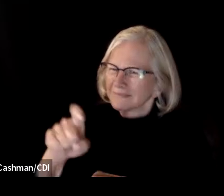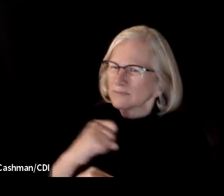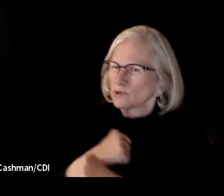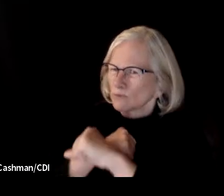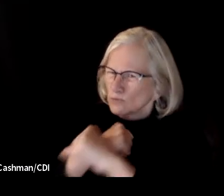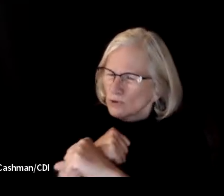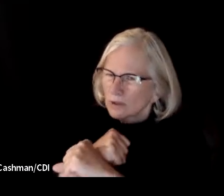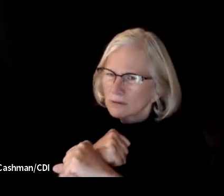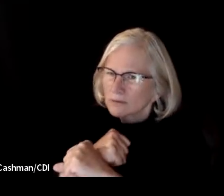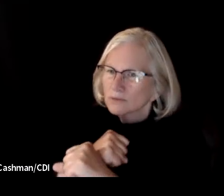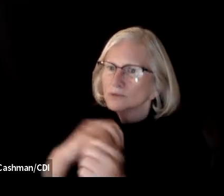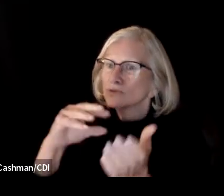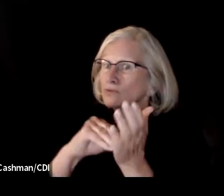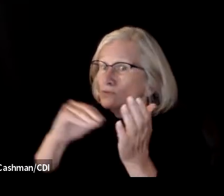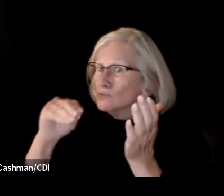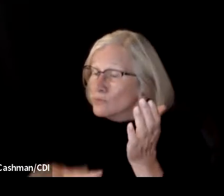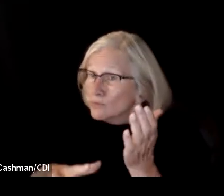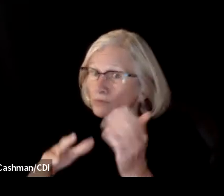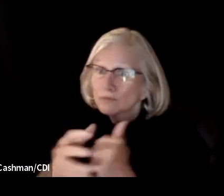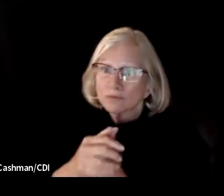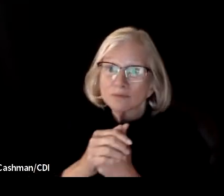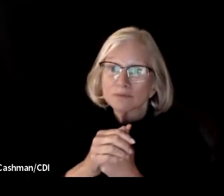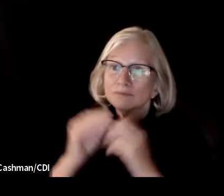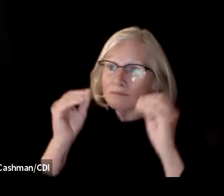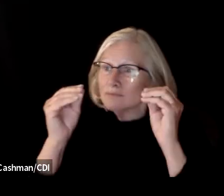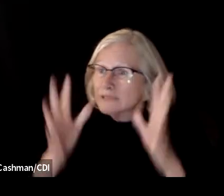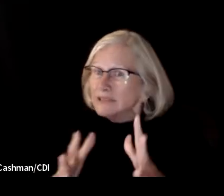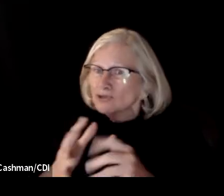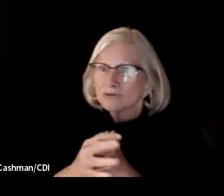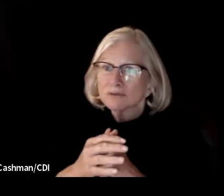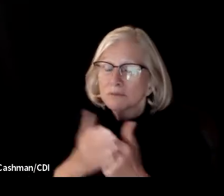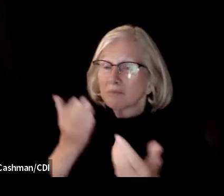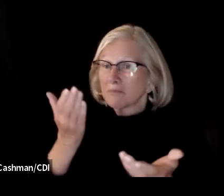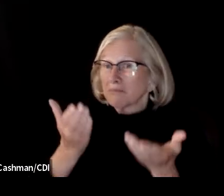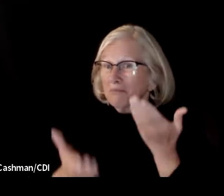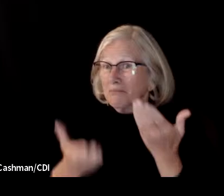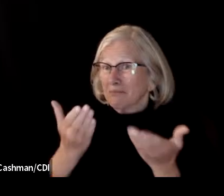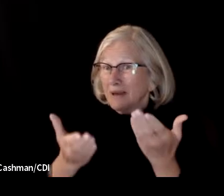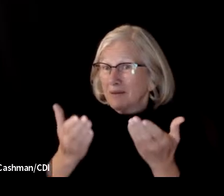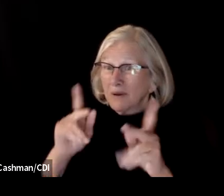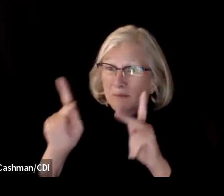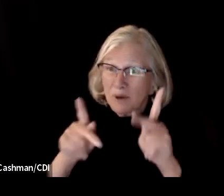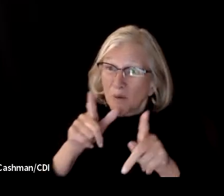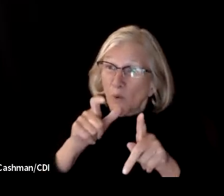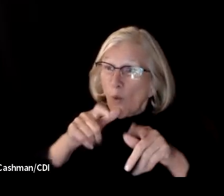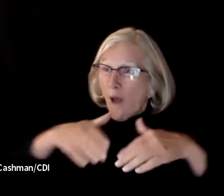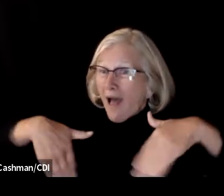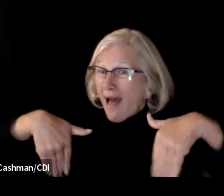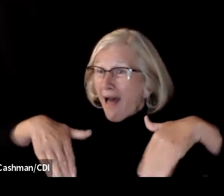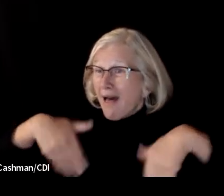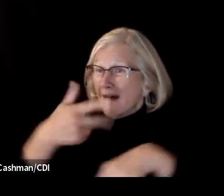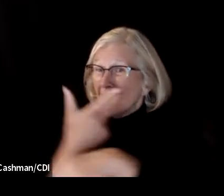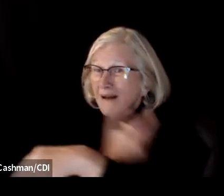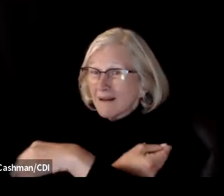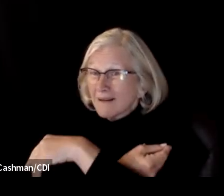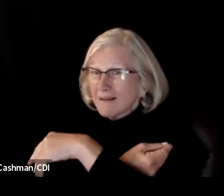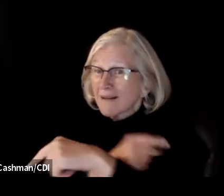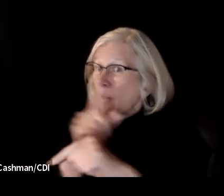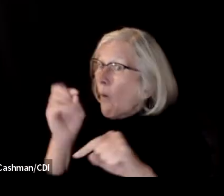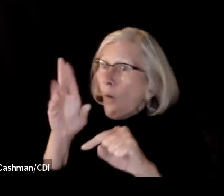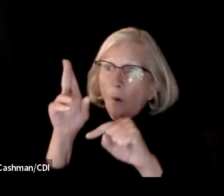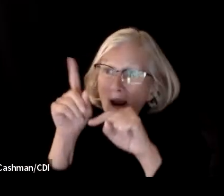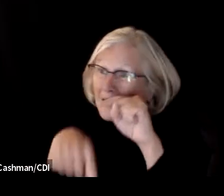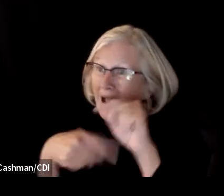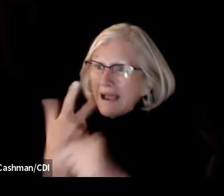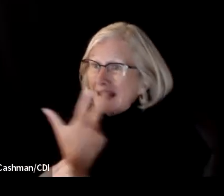vaccinated or who have certain medical conditions. At this time, The Pfizer COVID-19 vaccine is